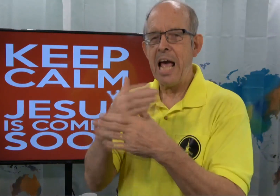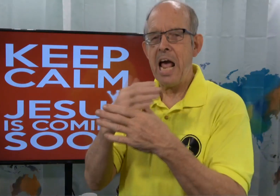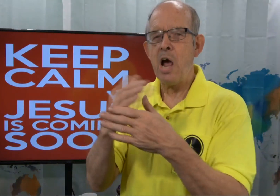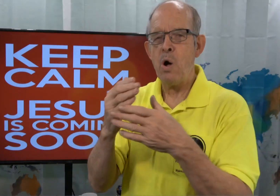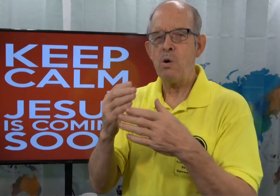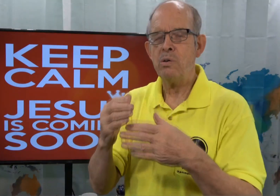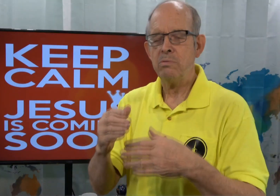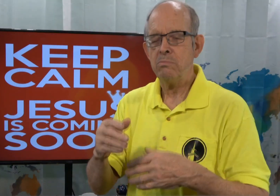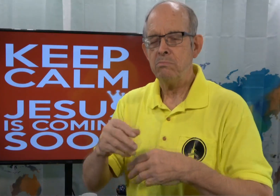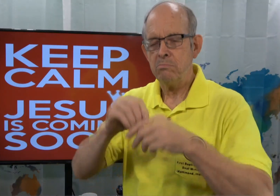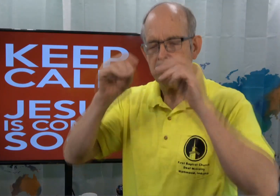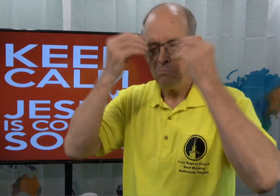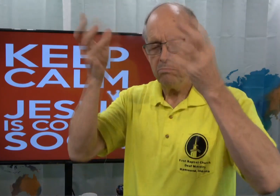So,